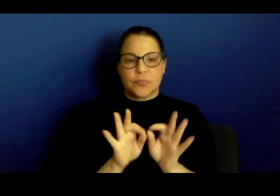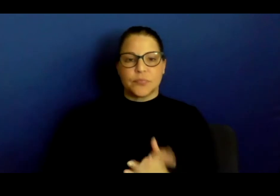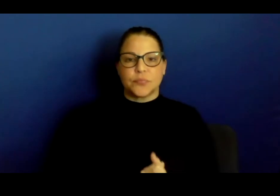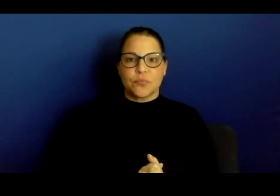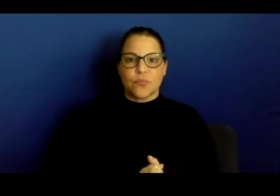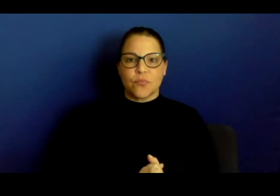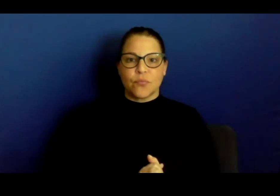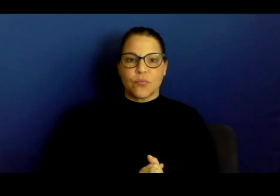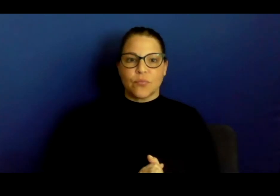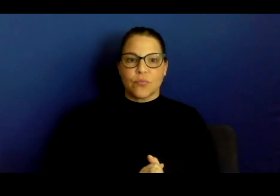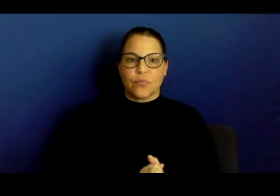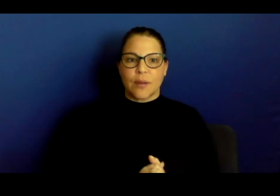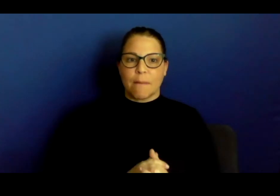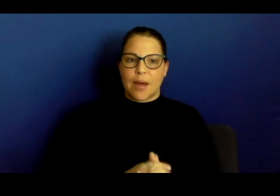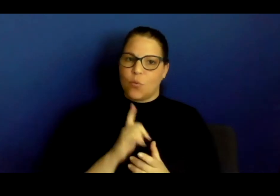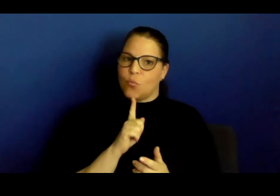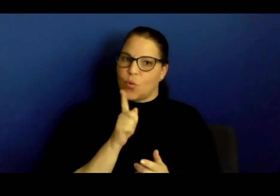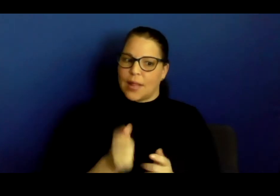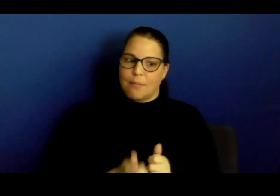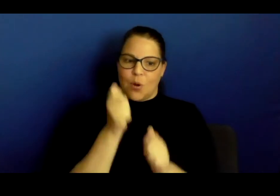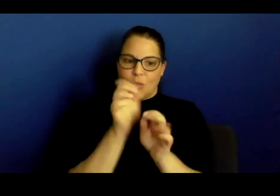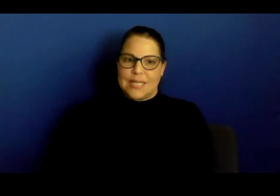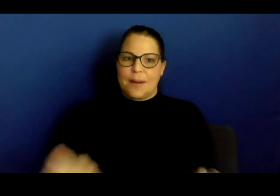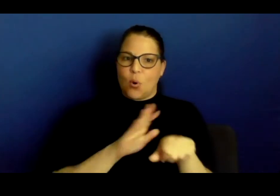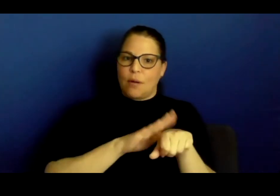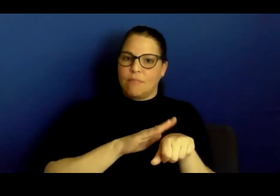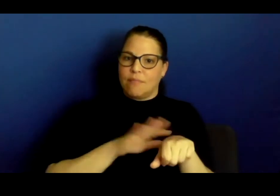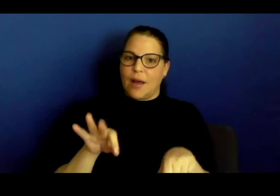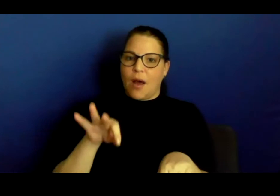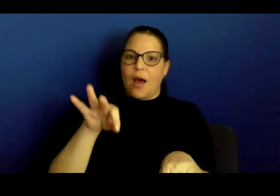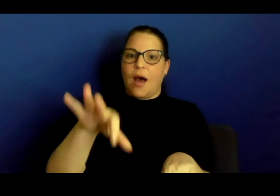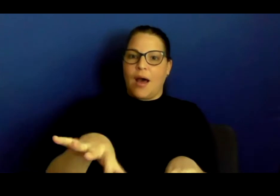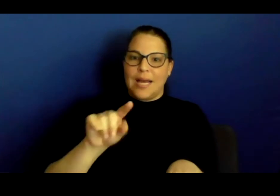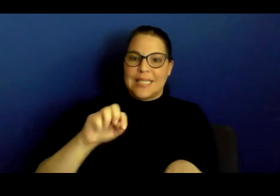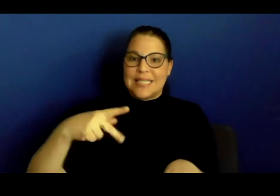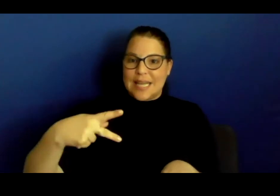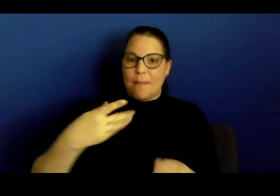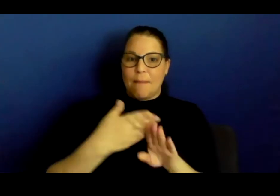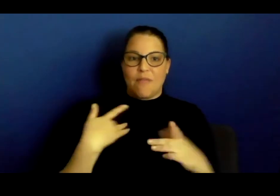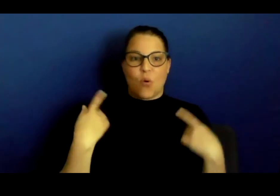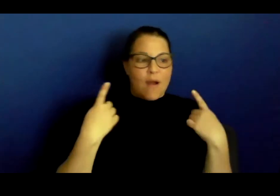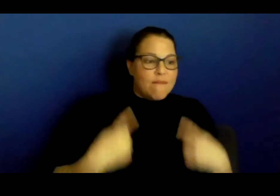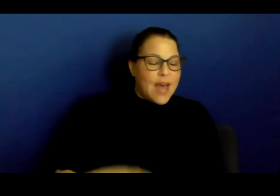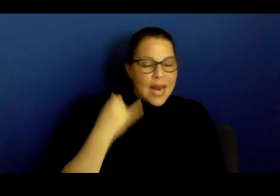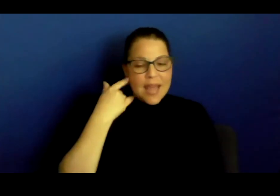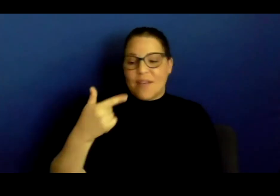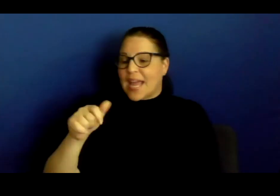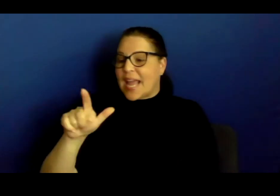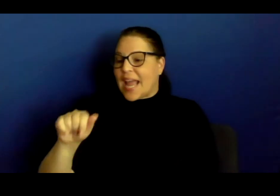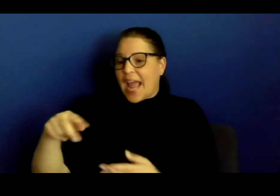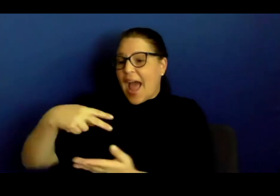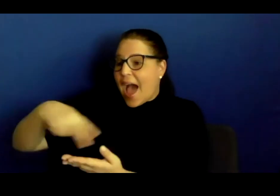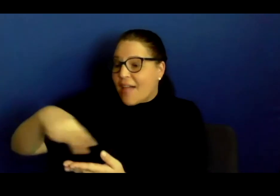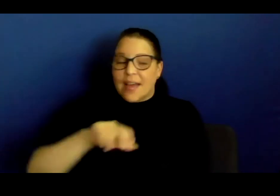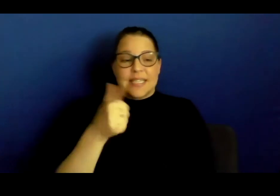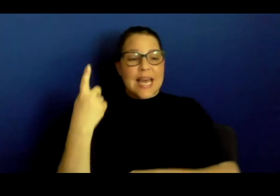think this is the biggest tip that I can give you before you go into an event, whether that is your gala, whether this is the 10 days of connection